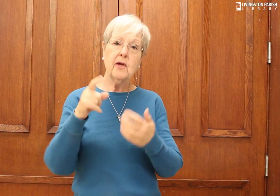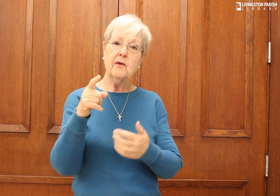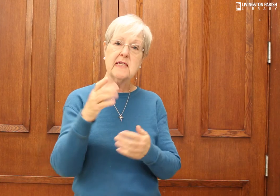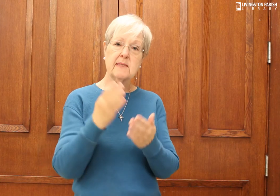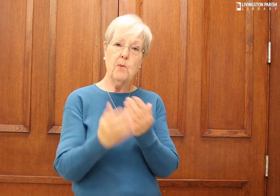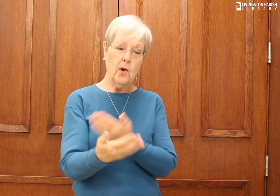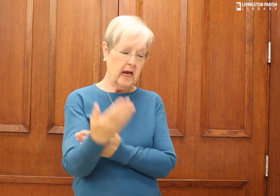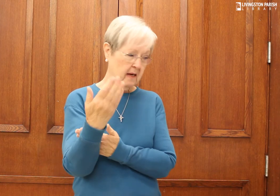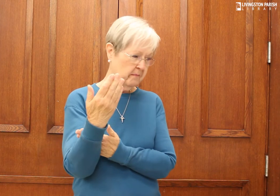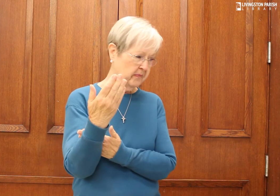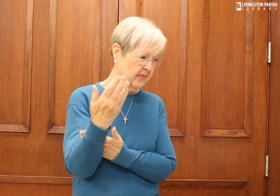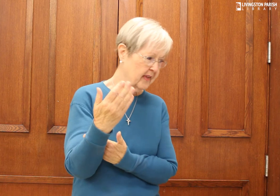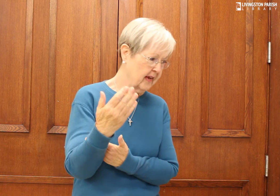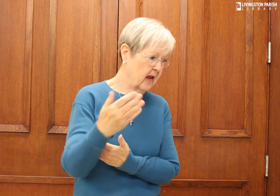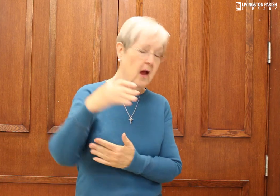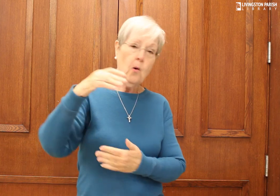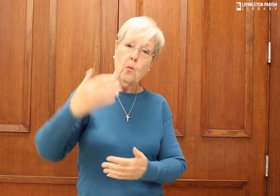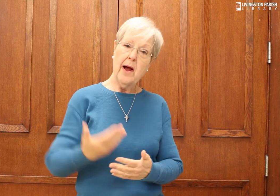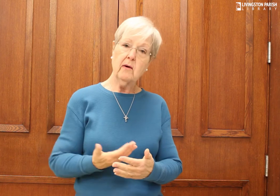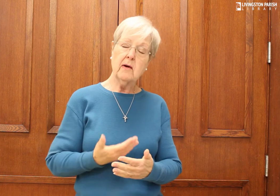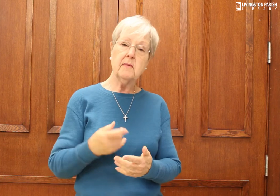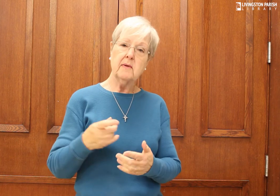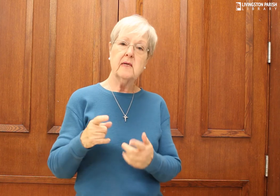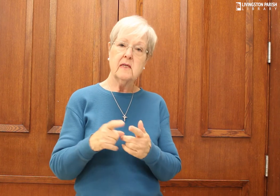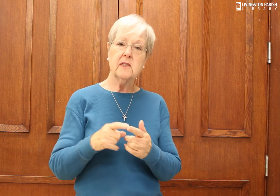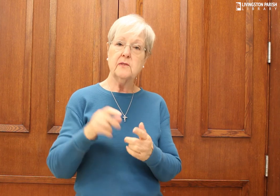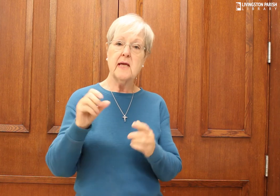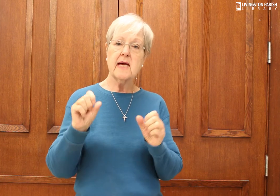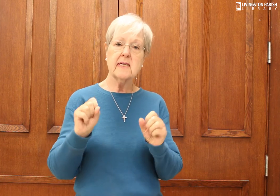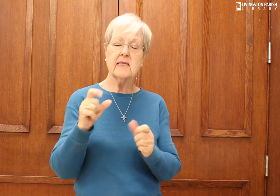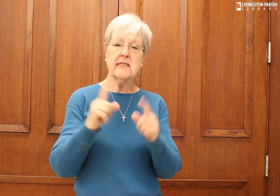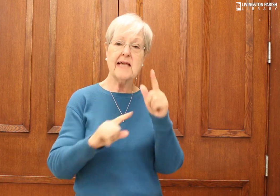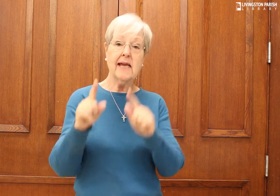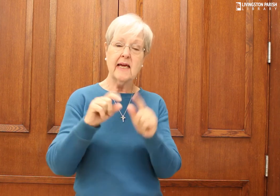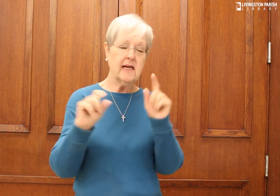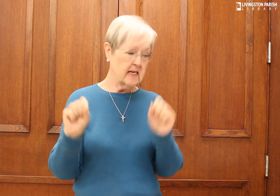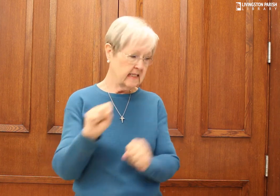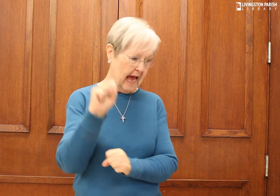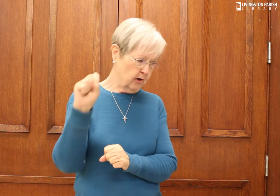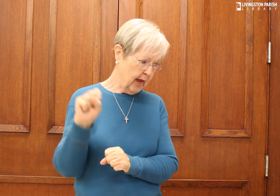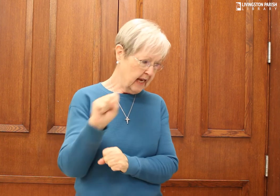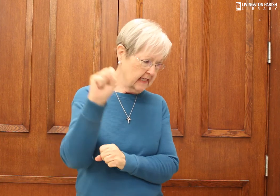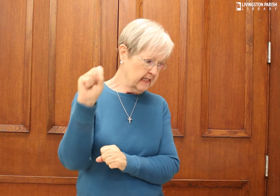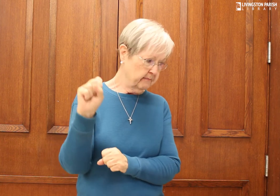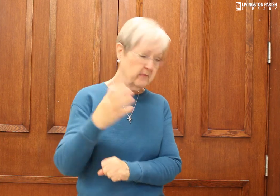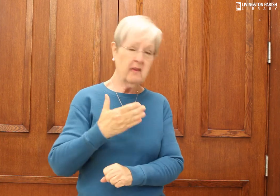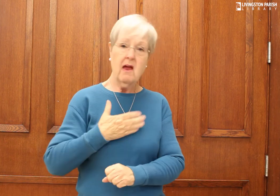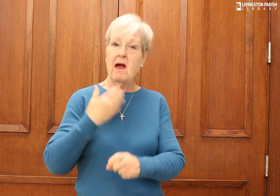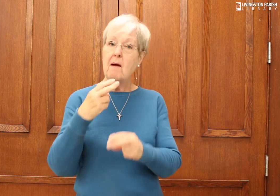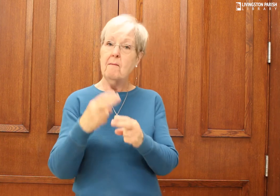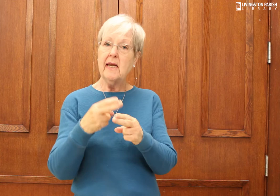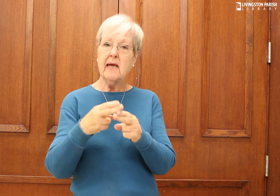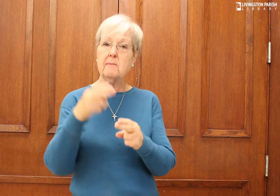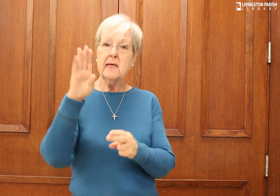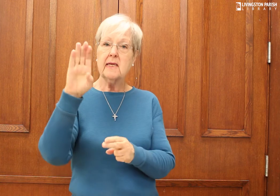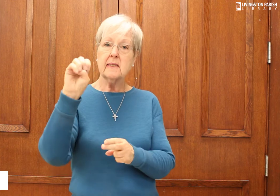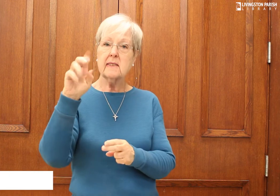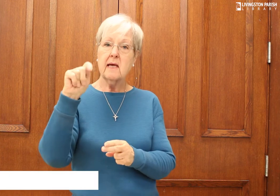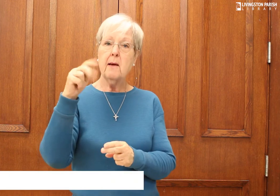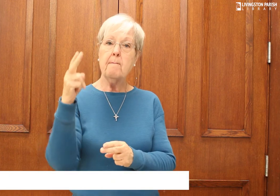How are you this morning? Welcome to Signing Saturdays. My name is